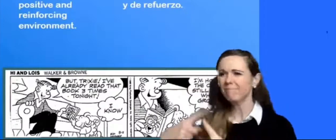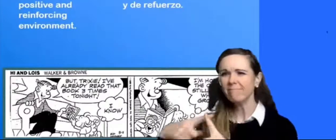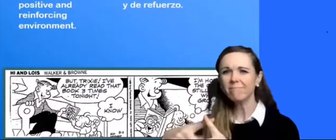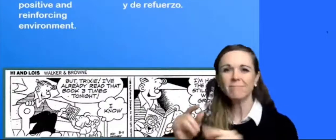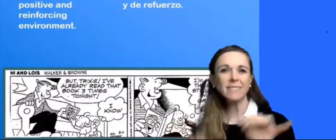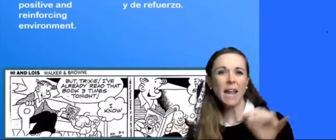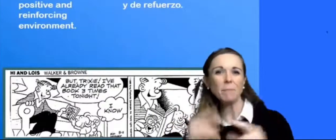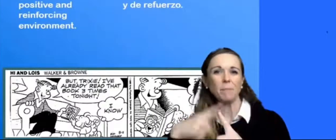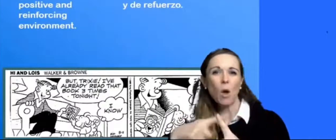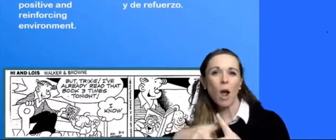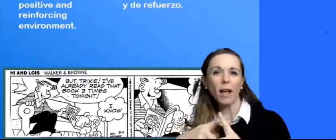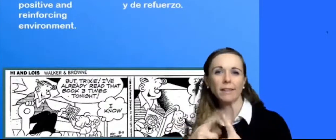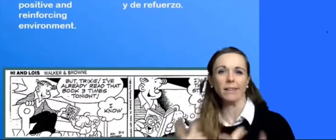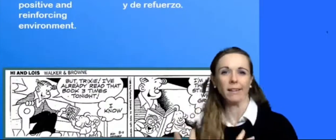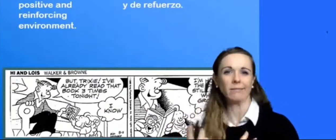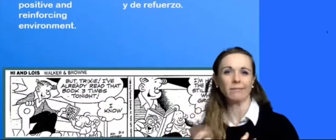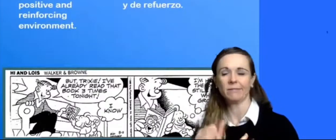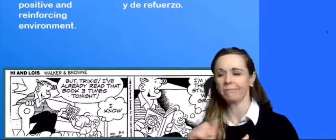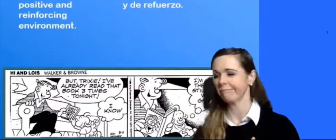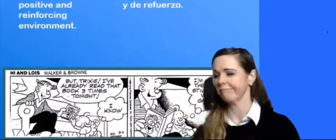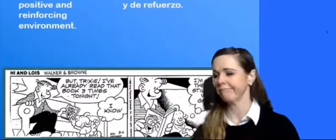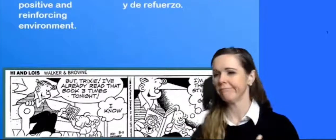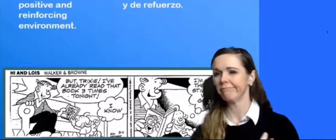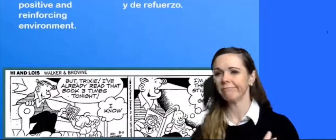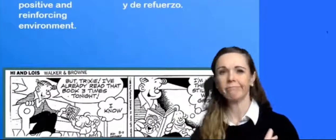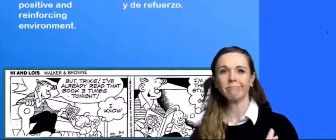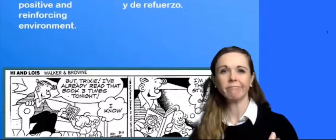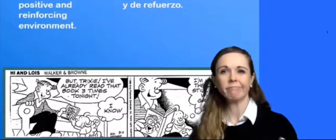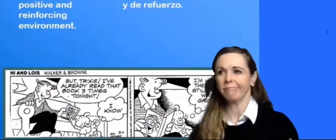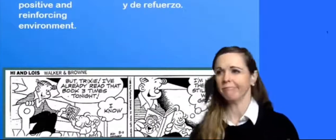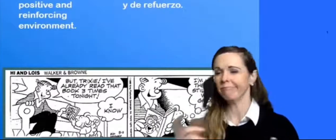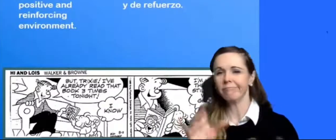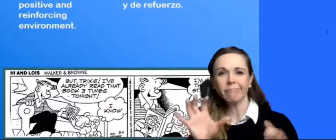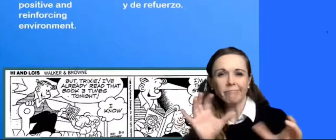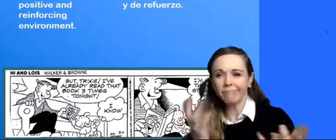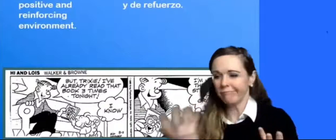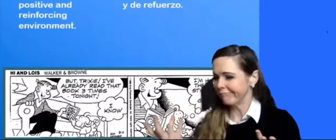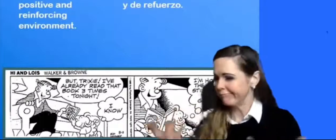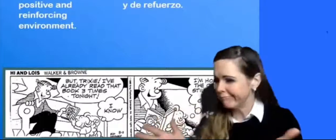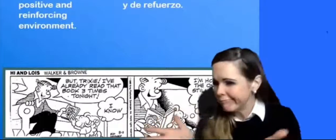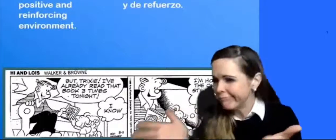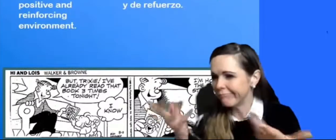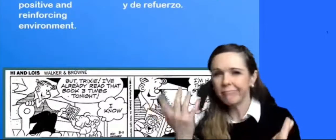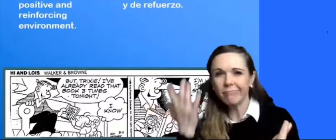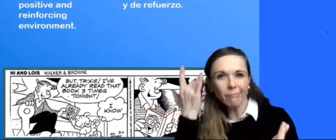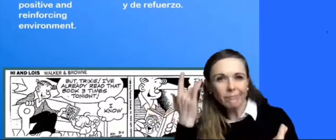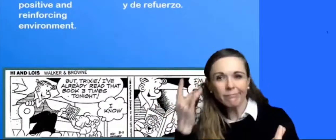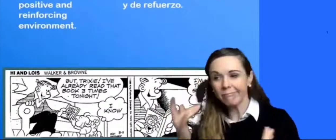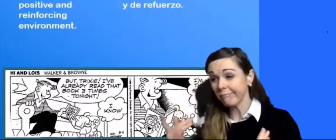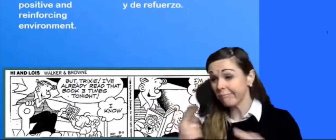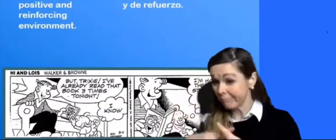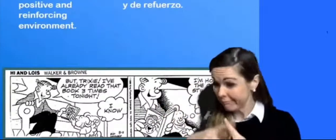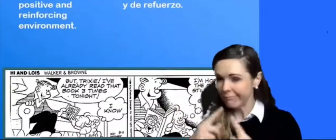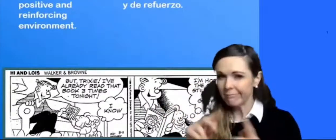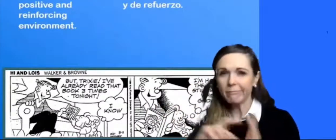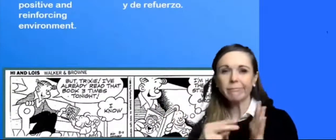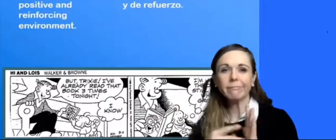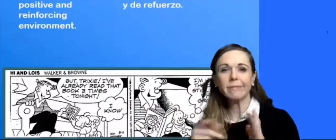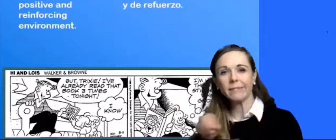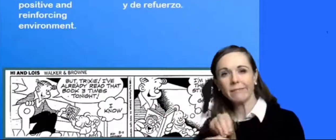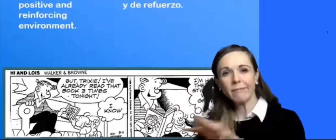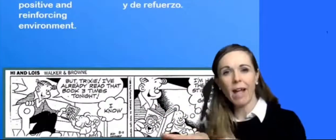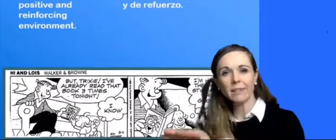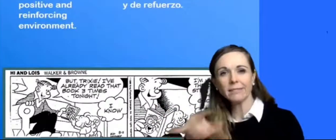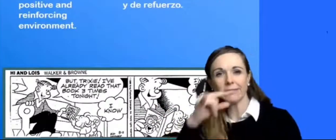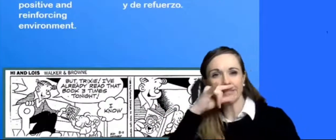Children are learning sign, they're learning how to read. It is really important that we keep things positive